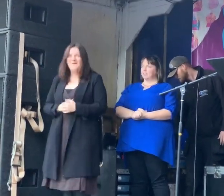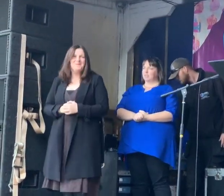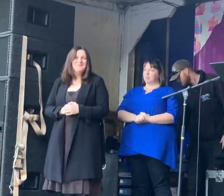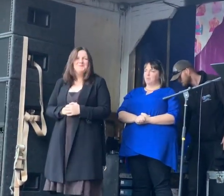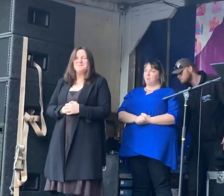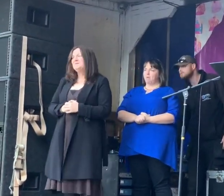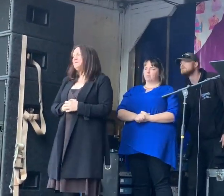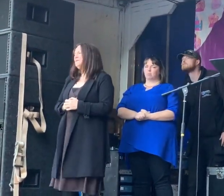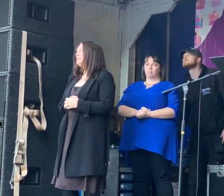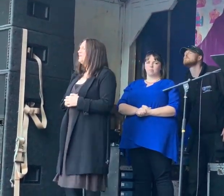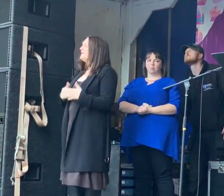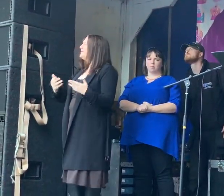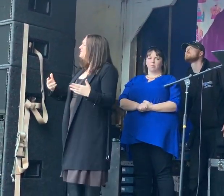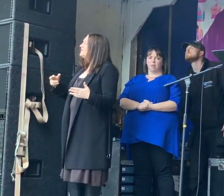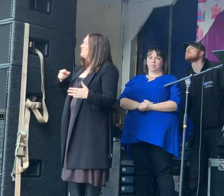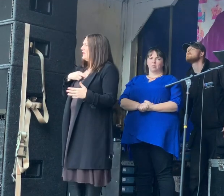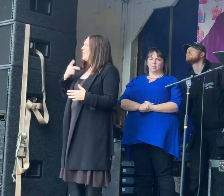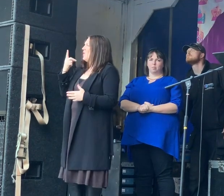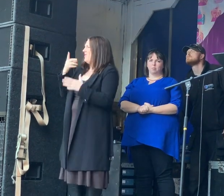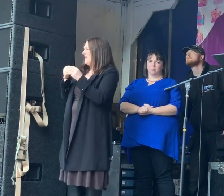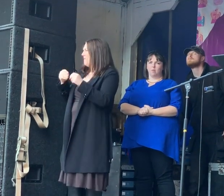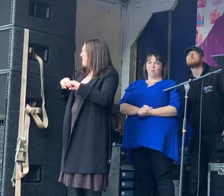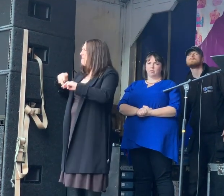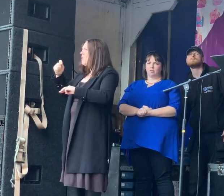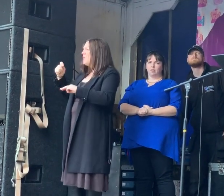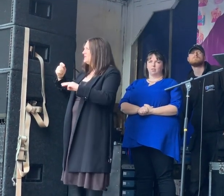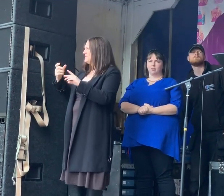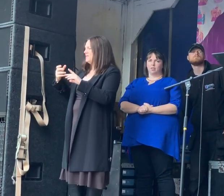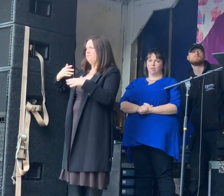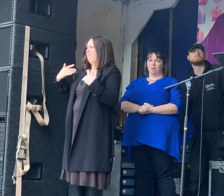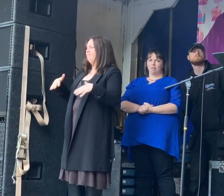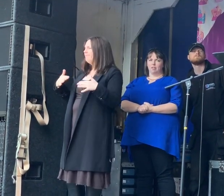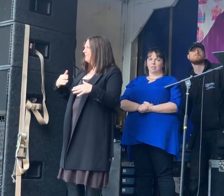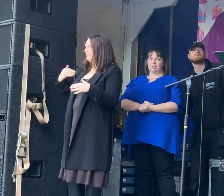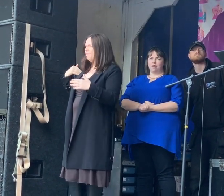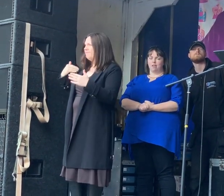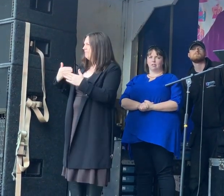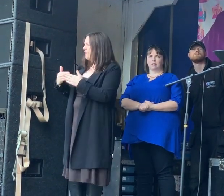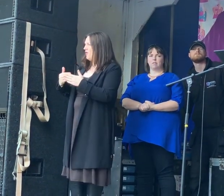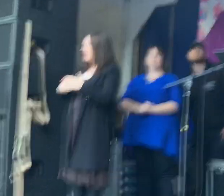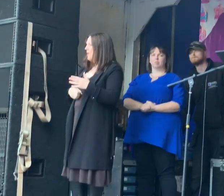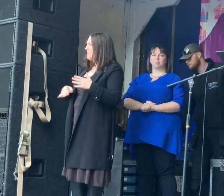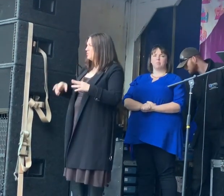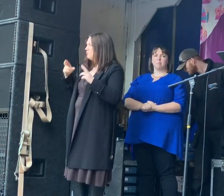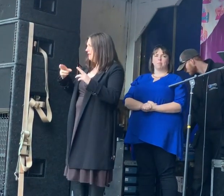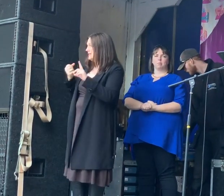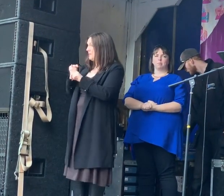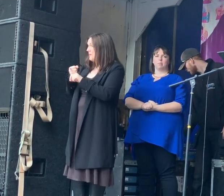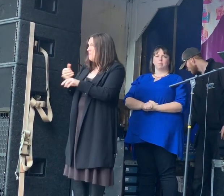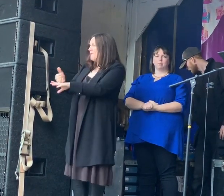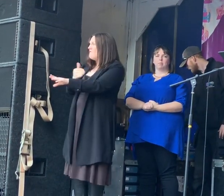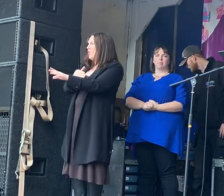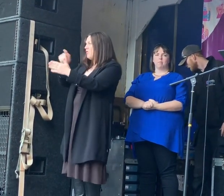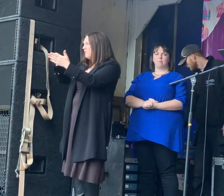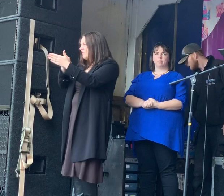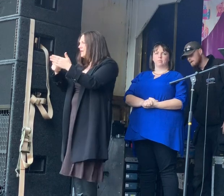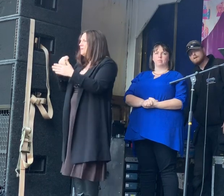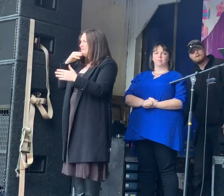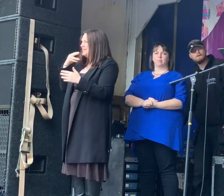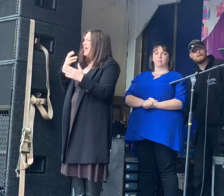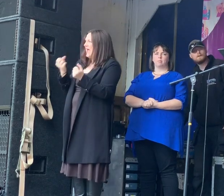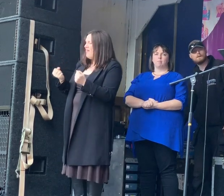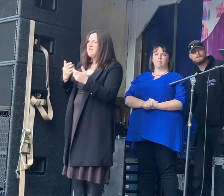So I think one of the things that has been most amazing about the abortion rights campaign all the way along, long before the referendum was even in sight, was how